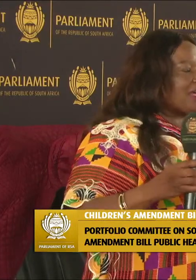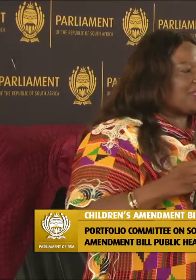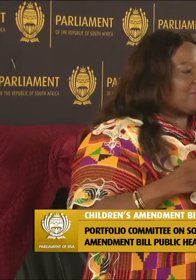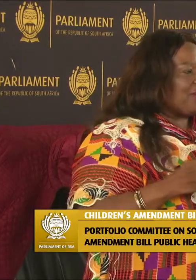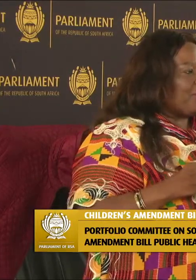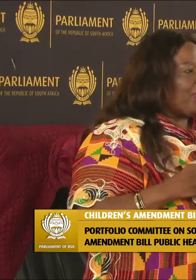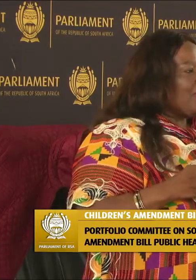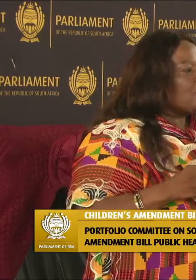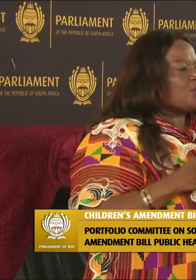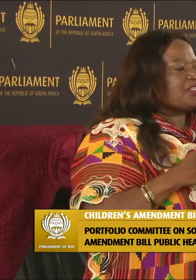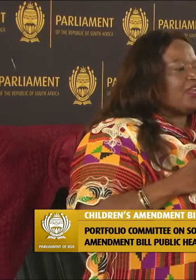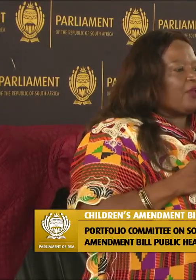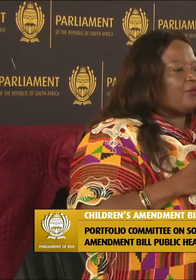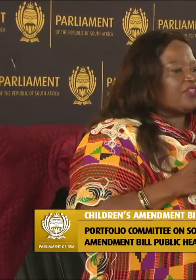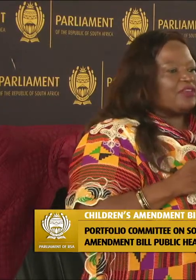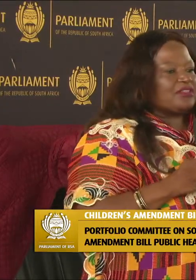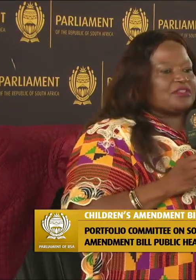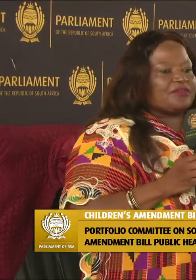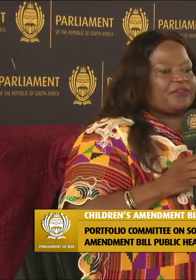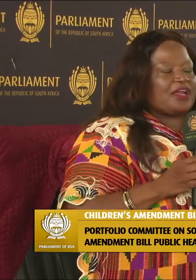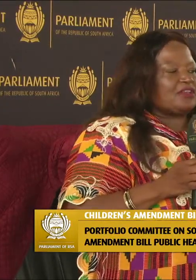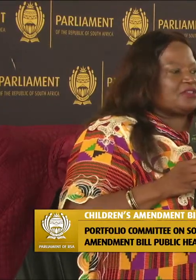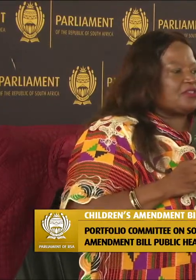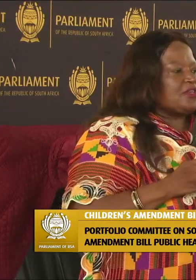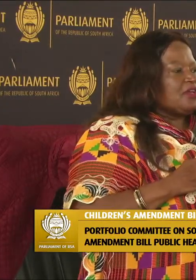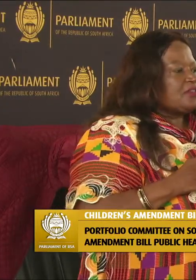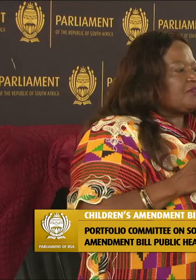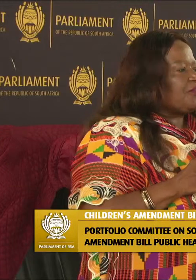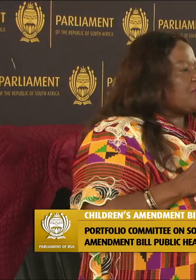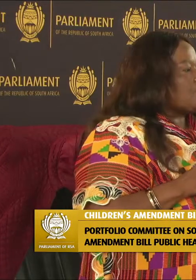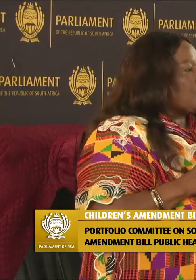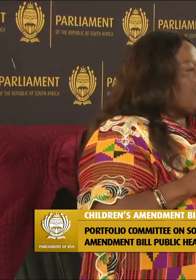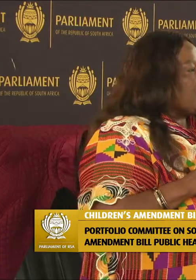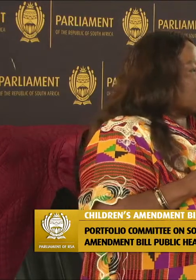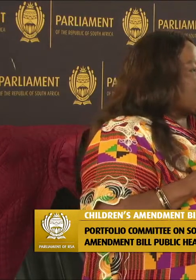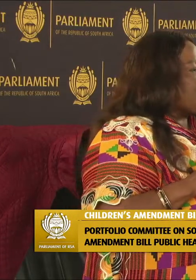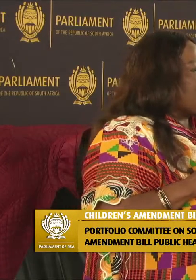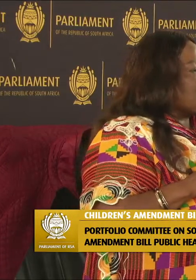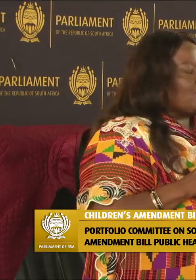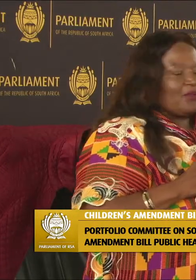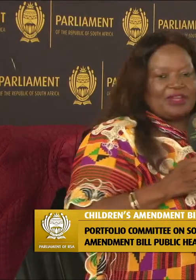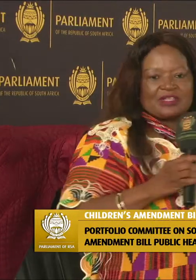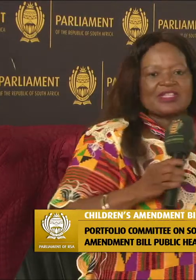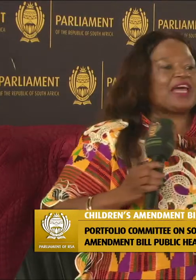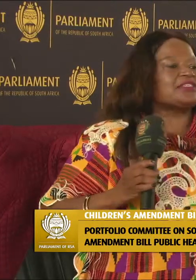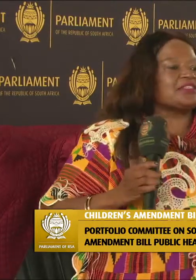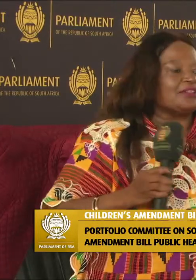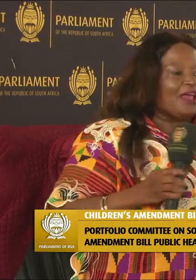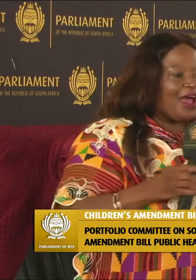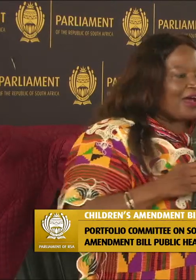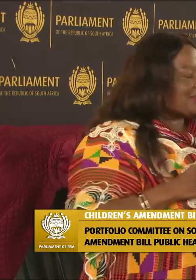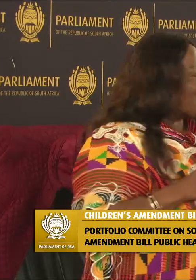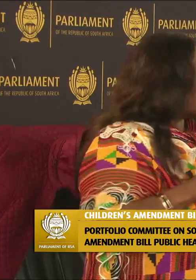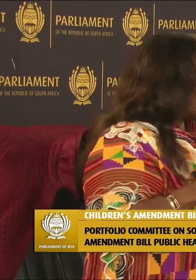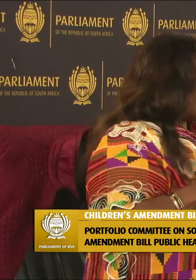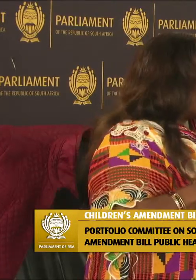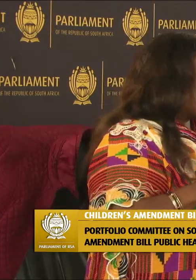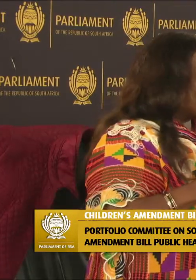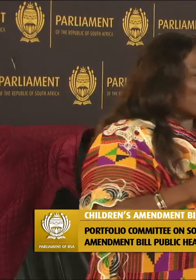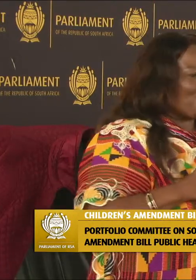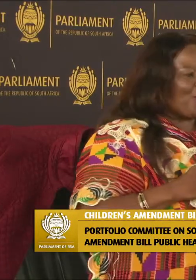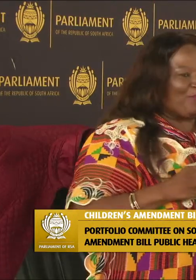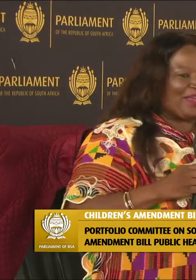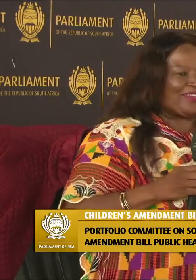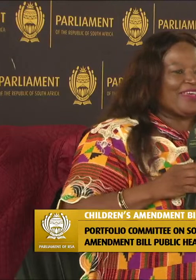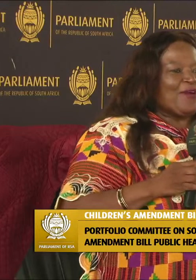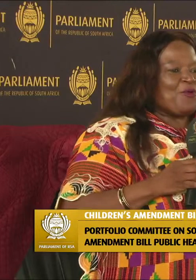is acceptable. Into esingenayo nje sis French kunye nesi-German kunye nesi-Latin. Asinazongo ke